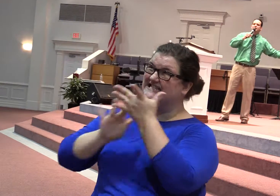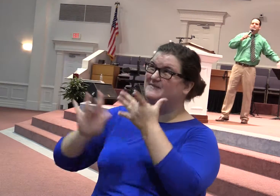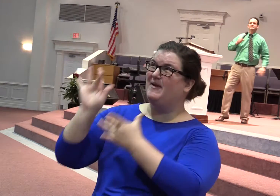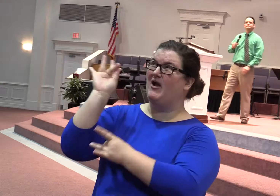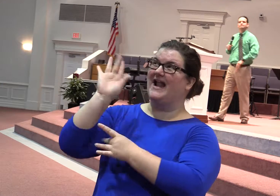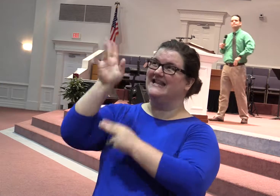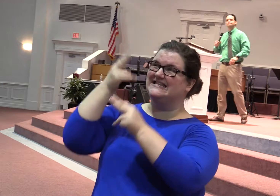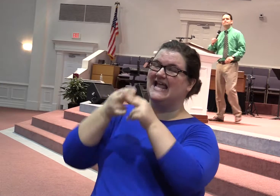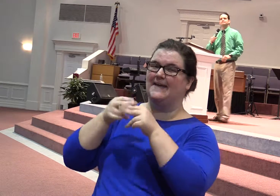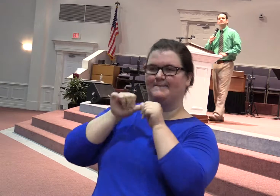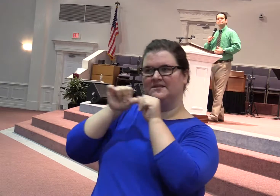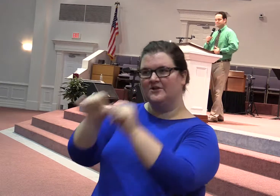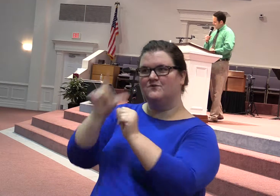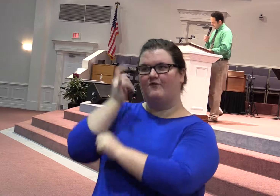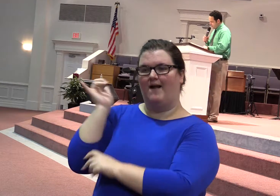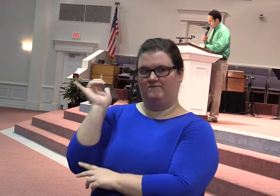forever.